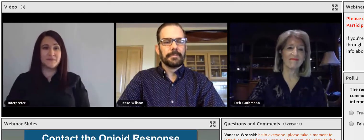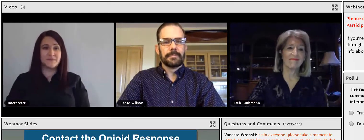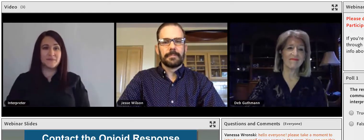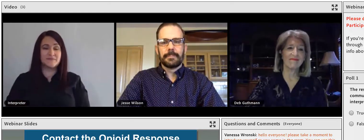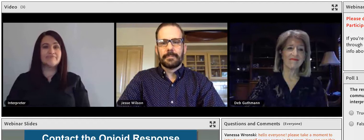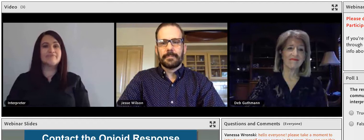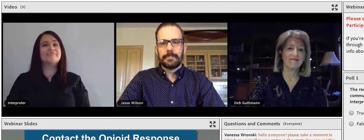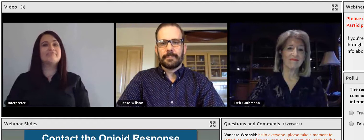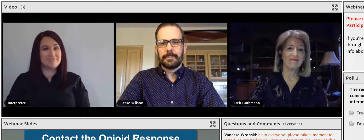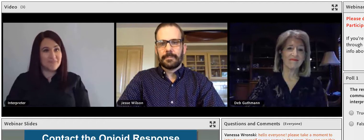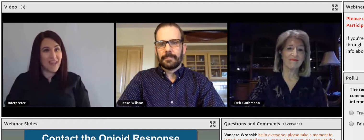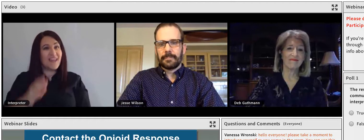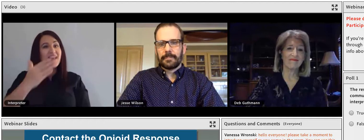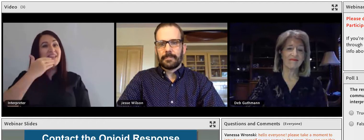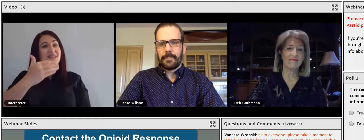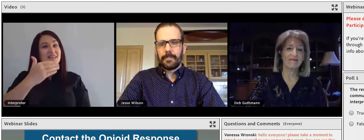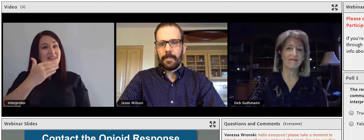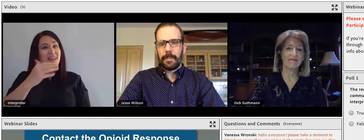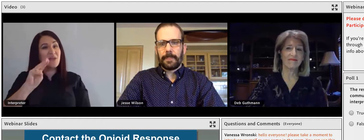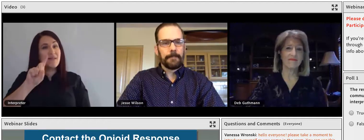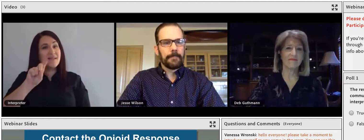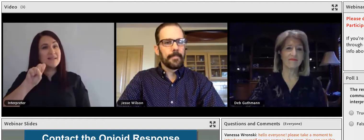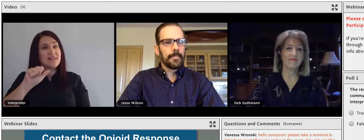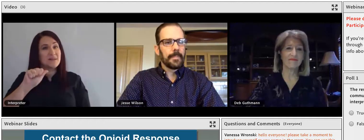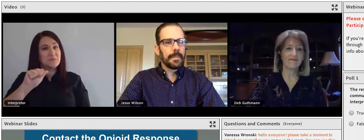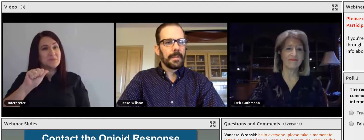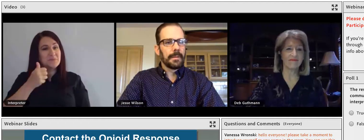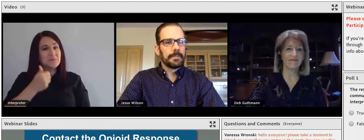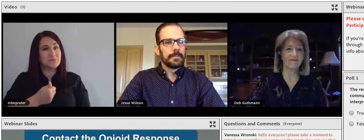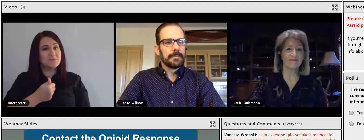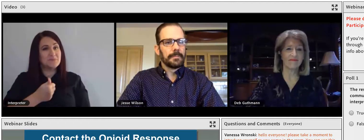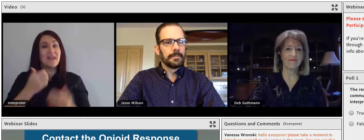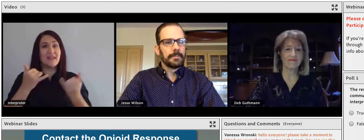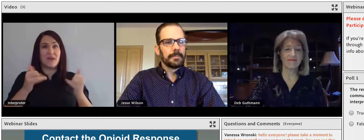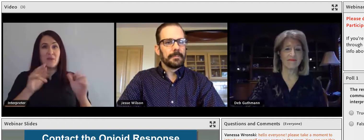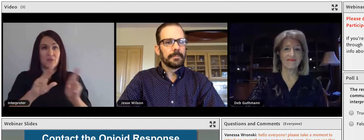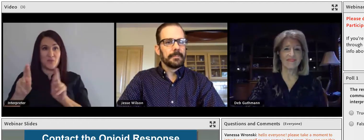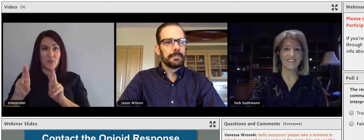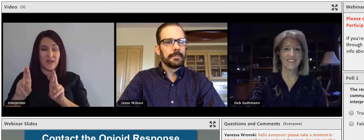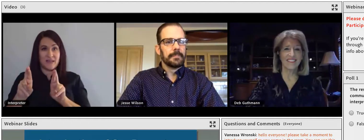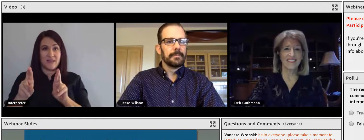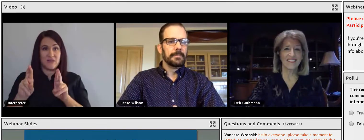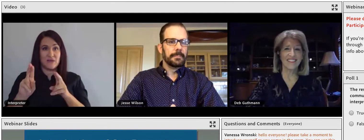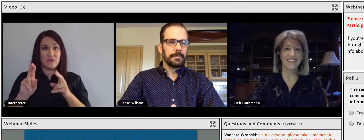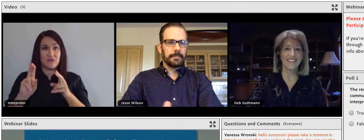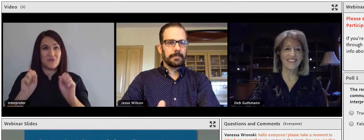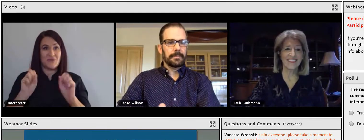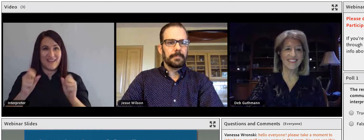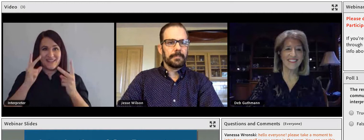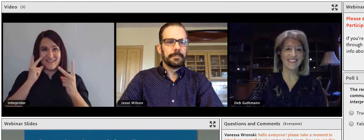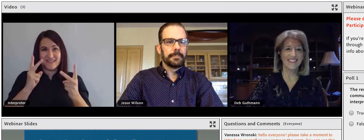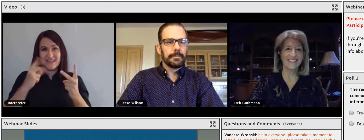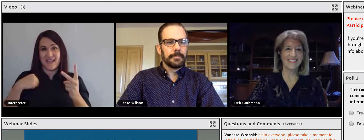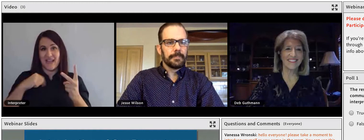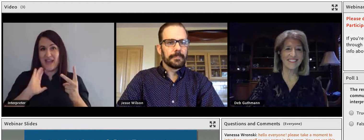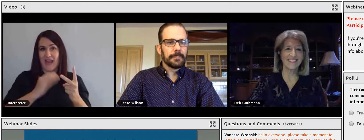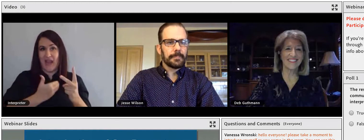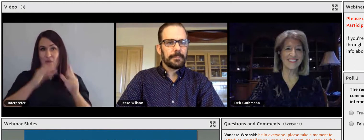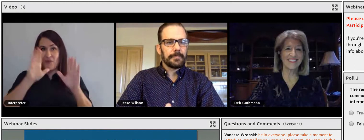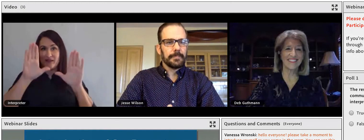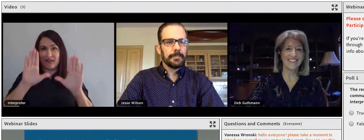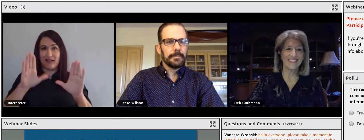Thank you, Melissa. And we are getting ready now. You get to see our fantastic presenters in just a